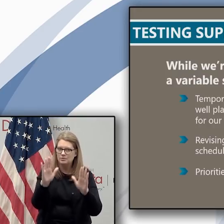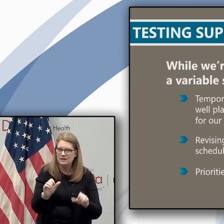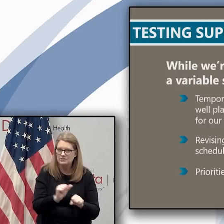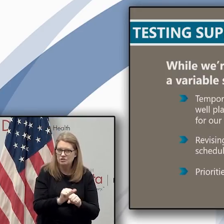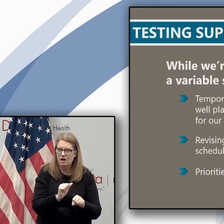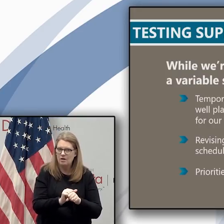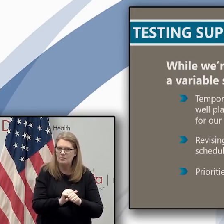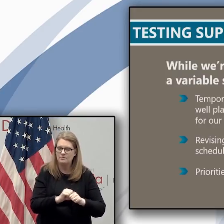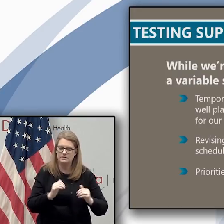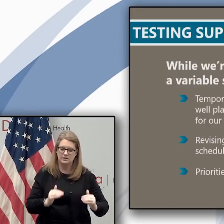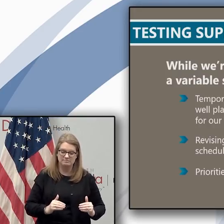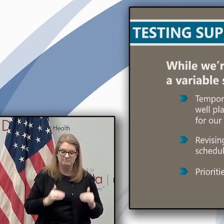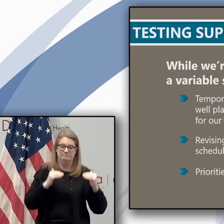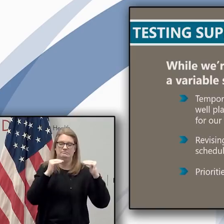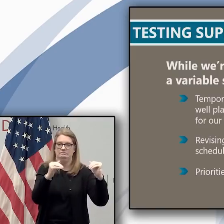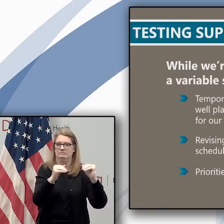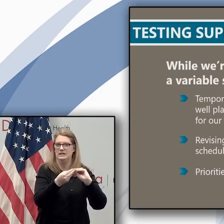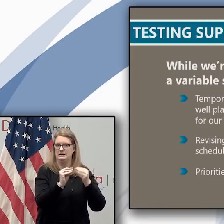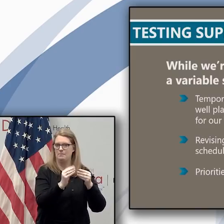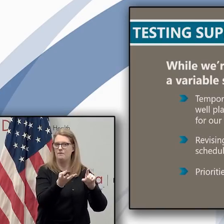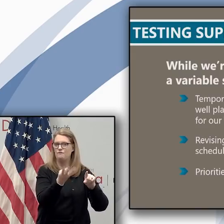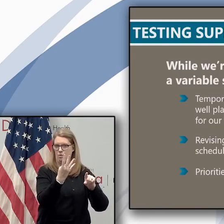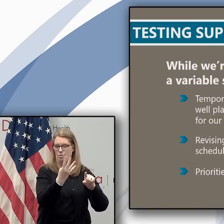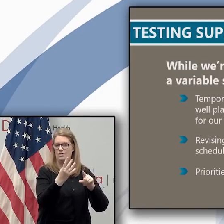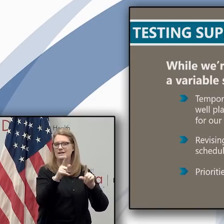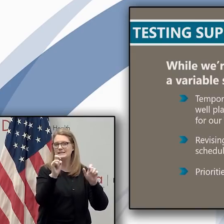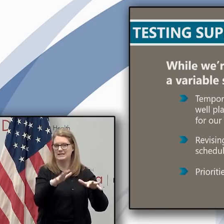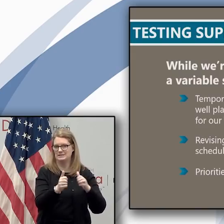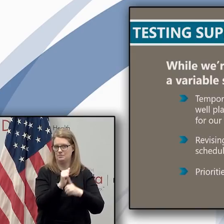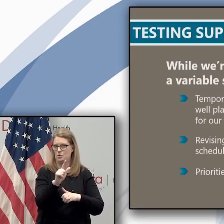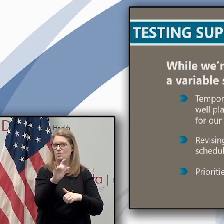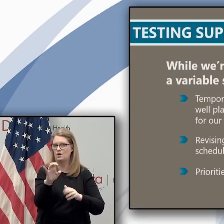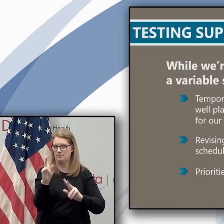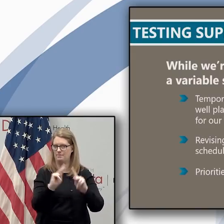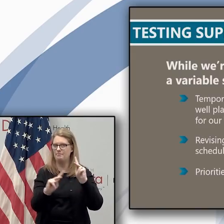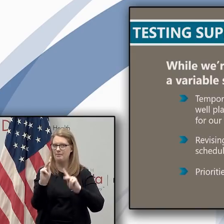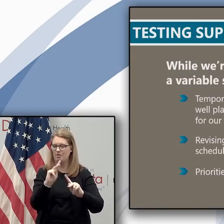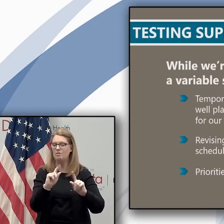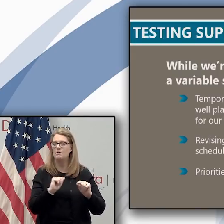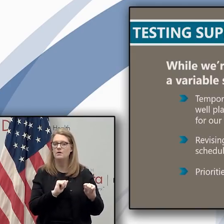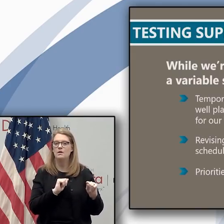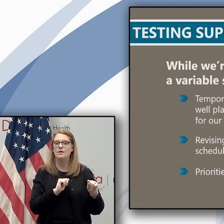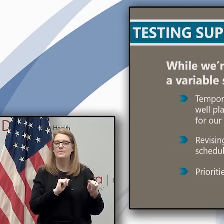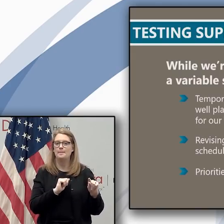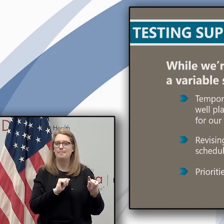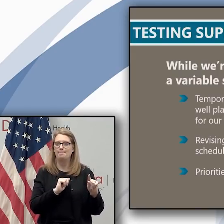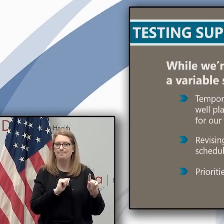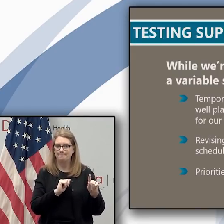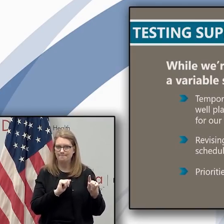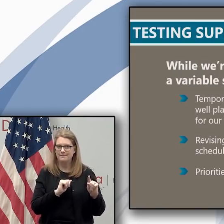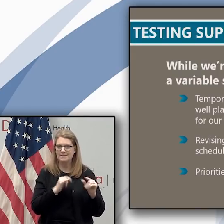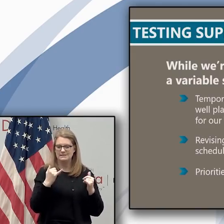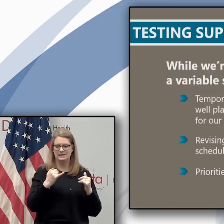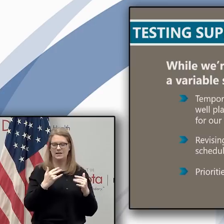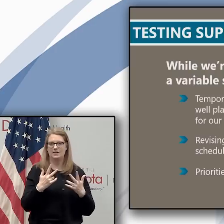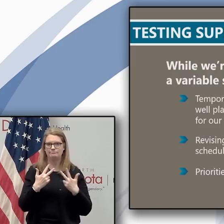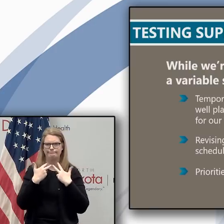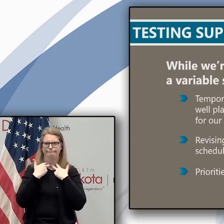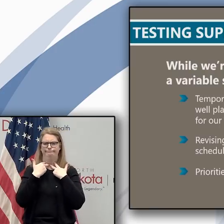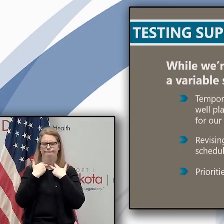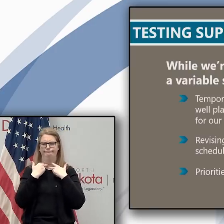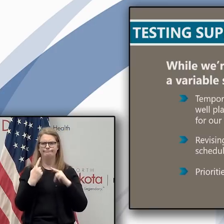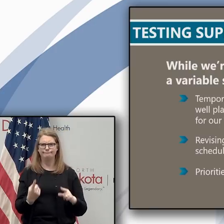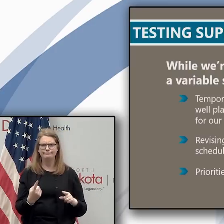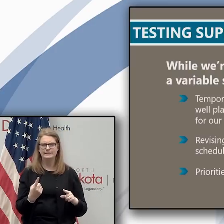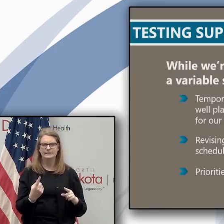said, and move up to number 4 in the nation in tests per capita. But we did have a glitch here related